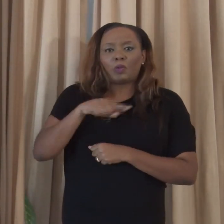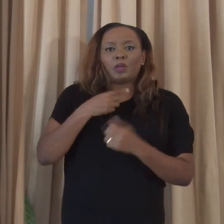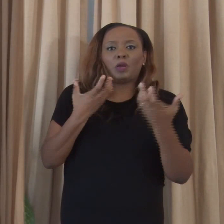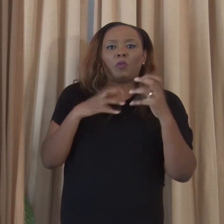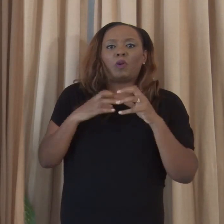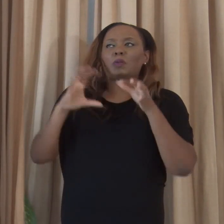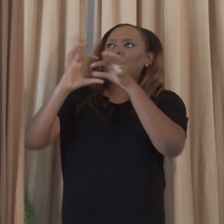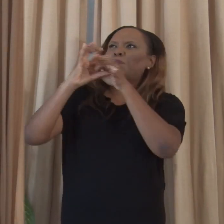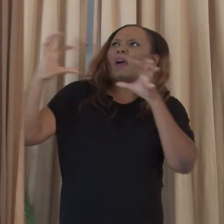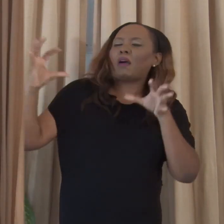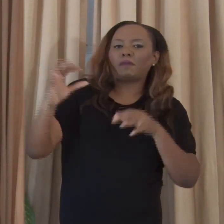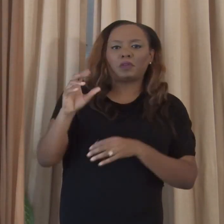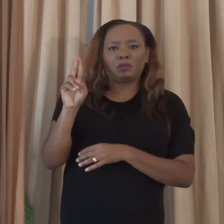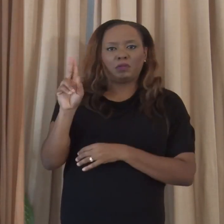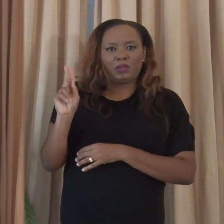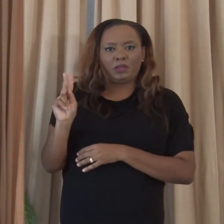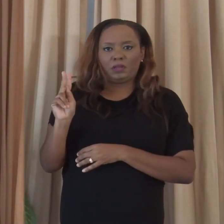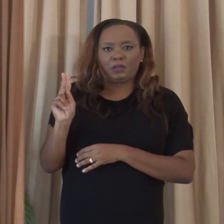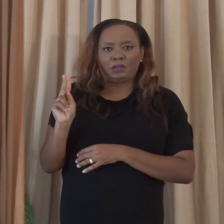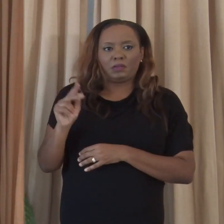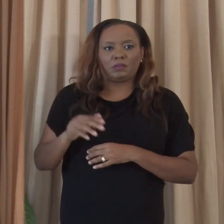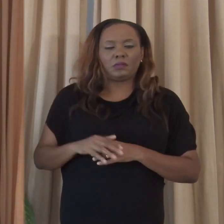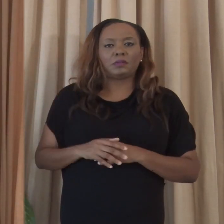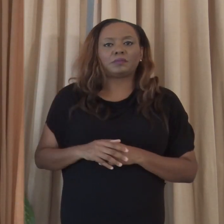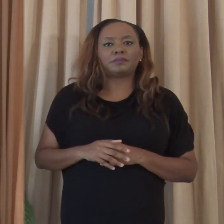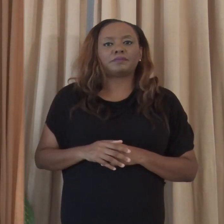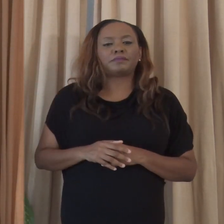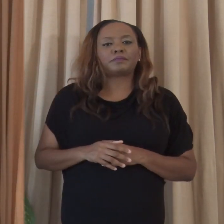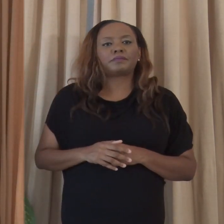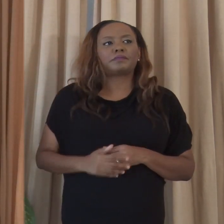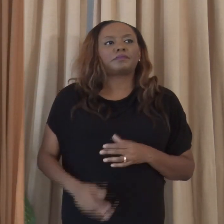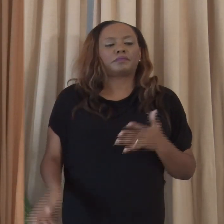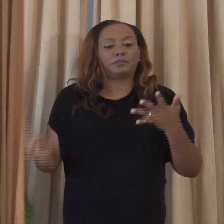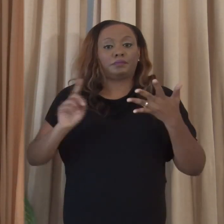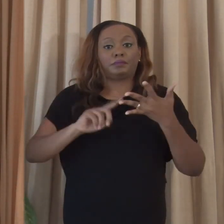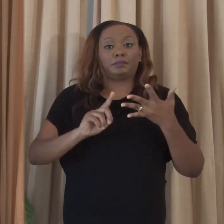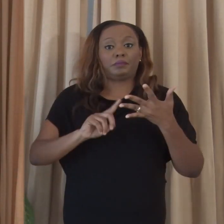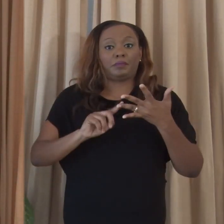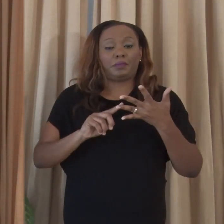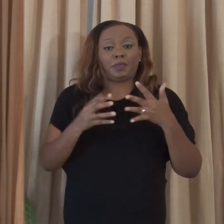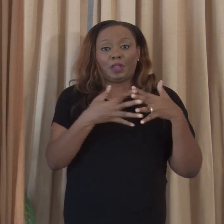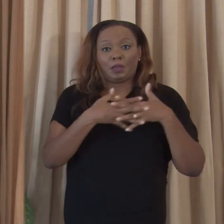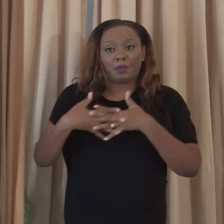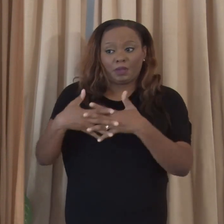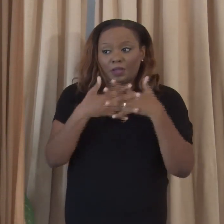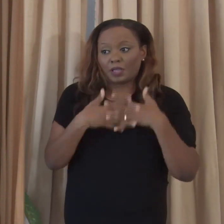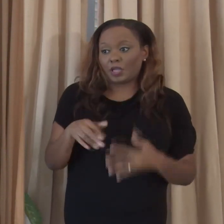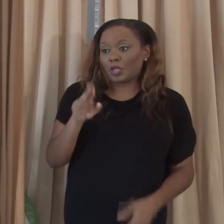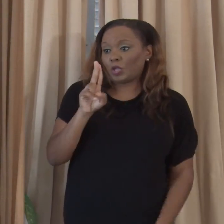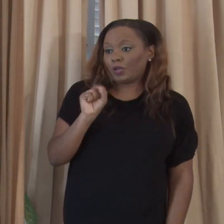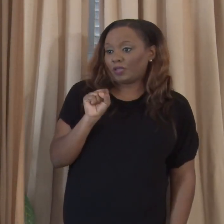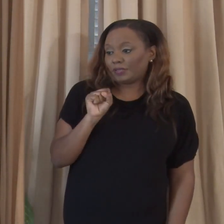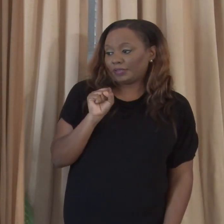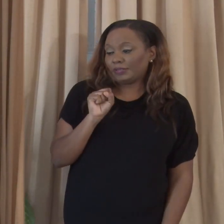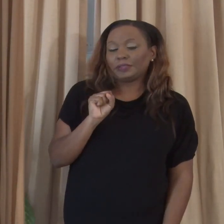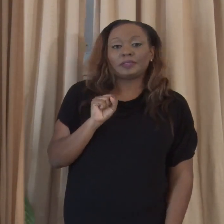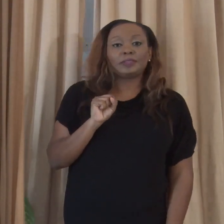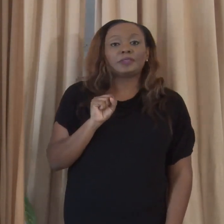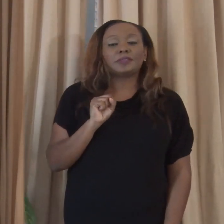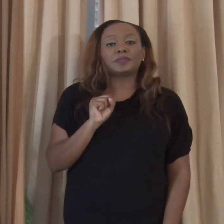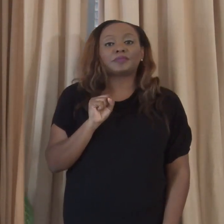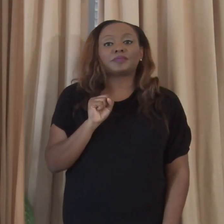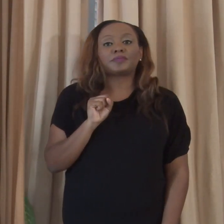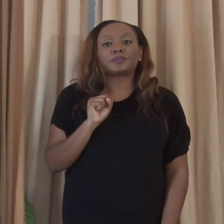UK market. Similarly, with the United States of America, the United States of America is serviced